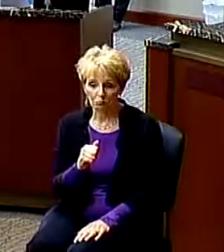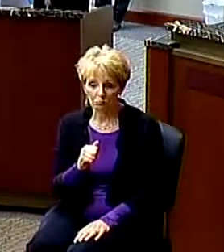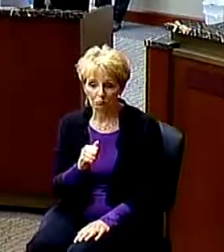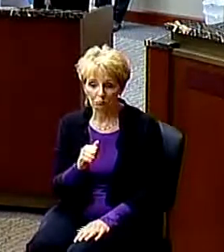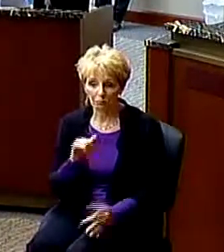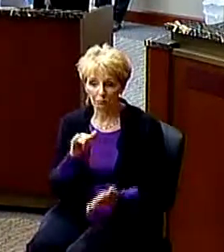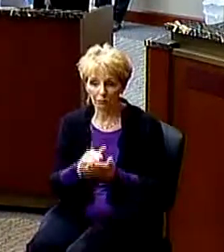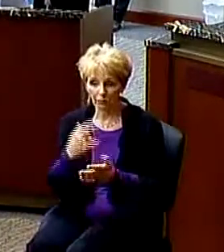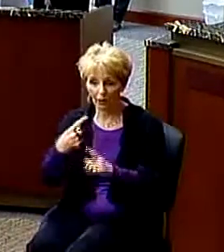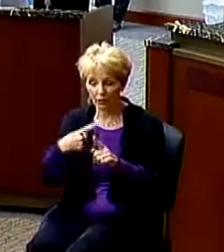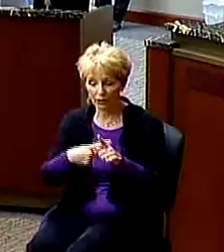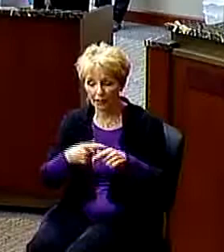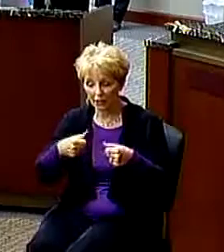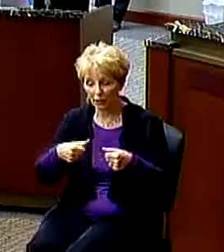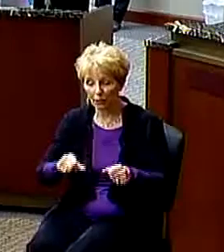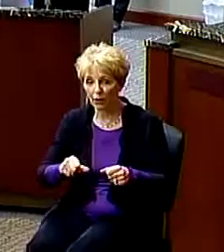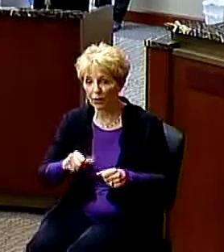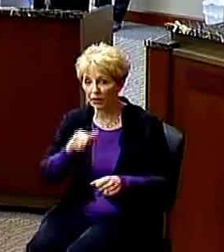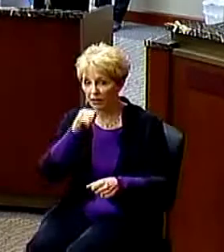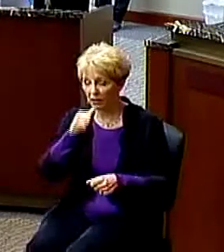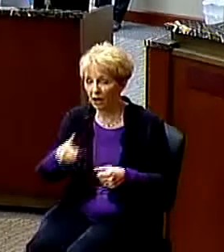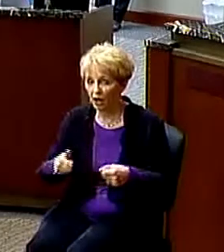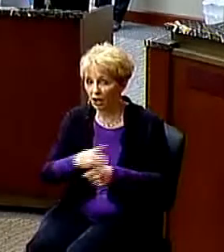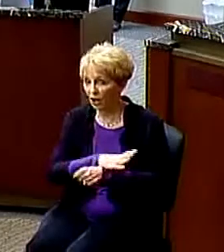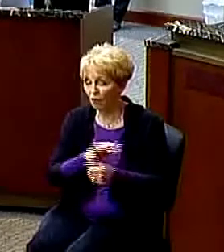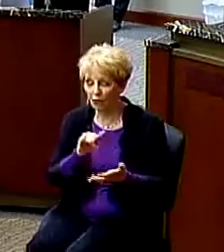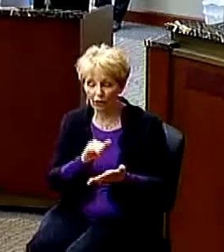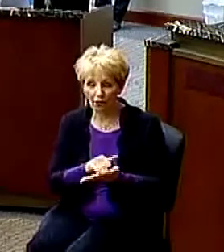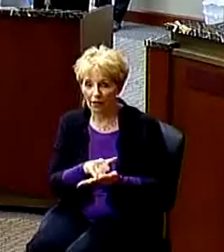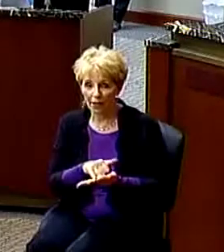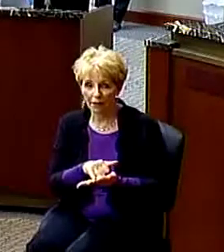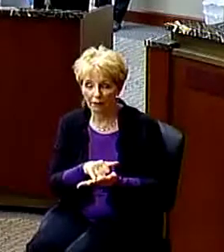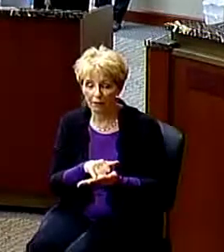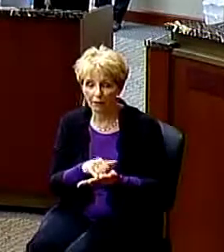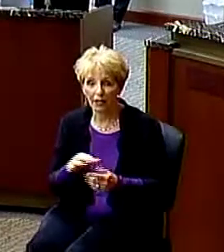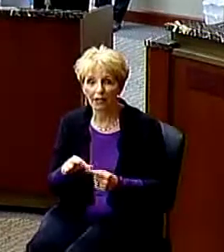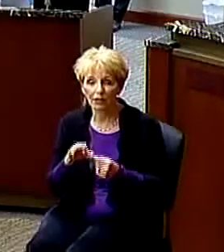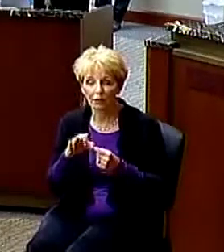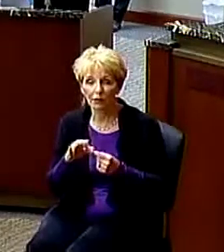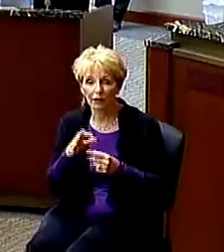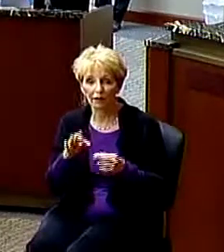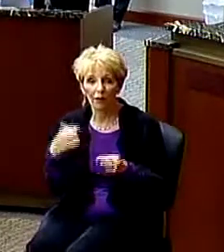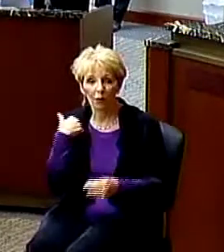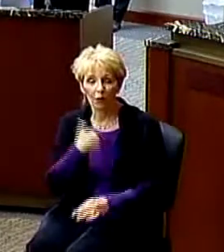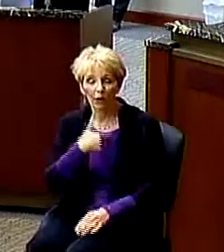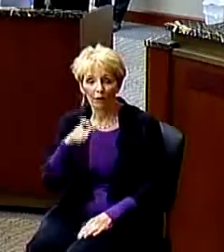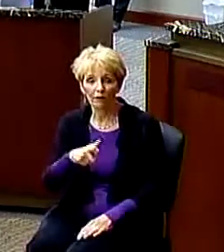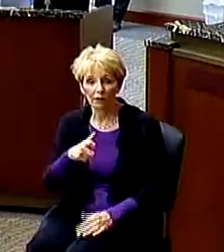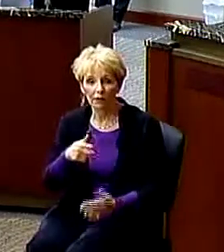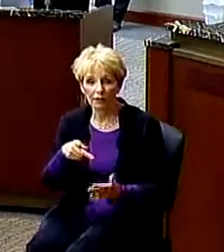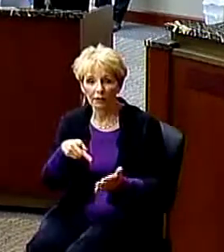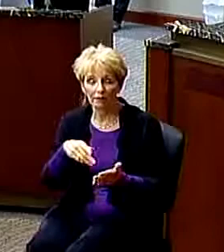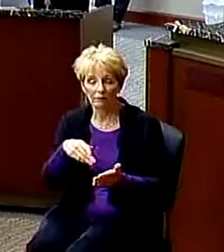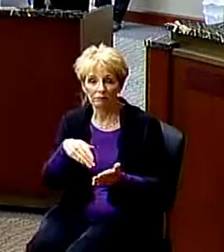And that 1 month deposit would not nearly cover that, especially if we have to evict them.